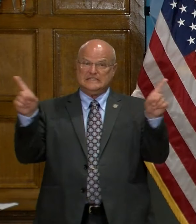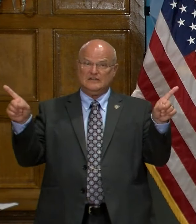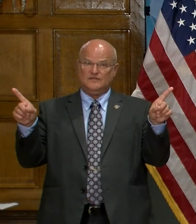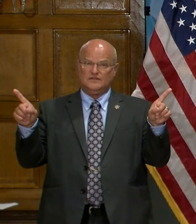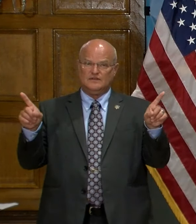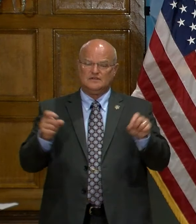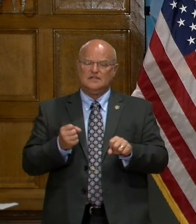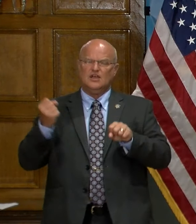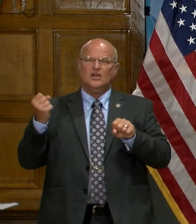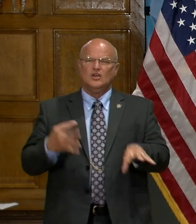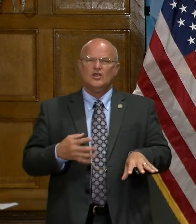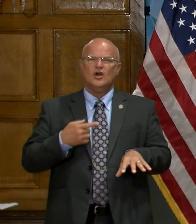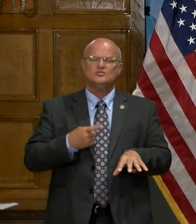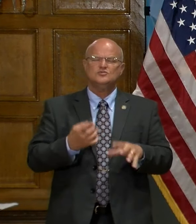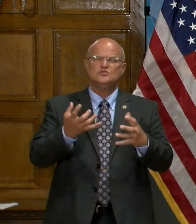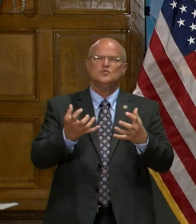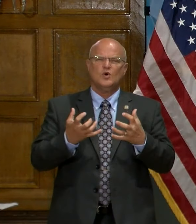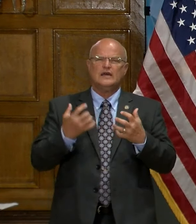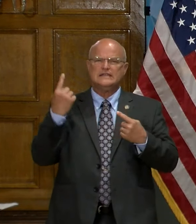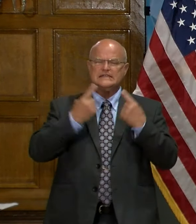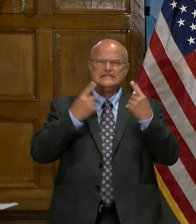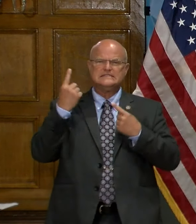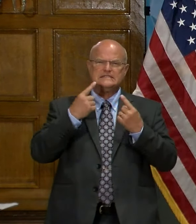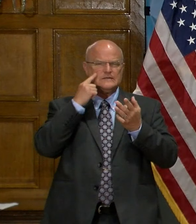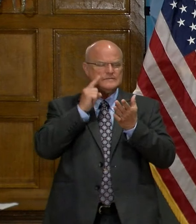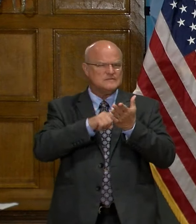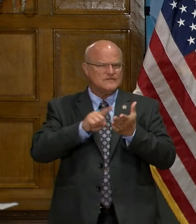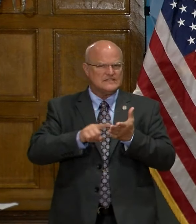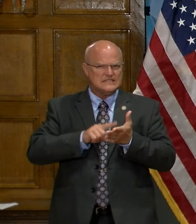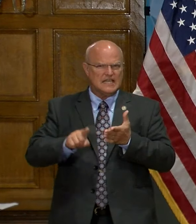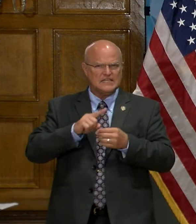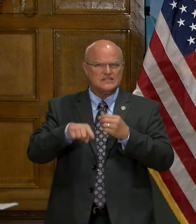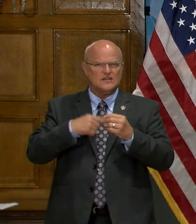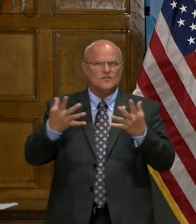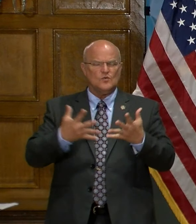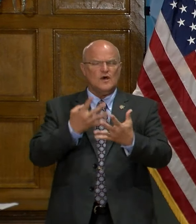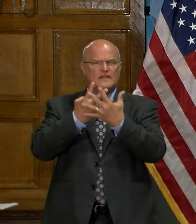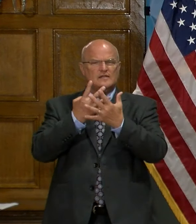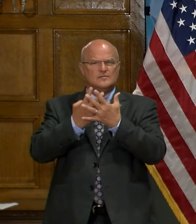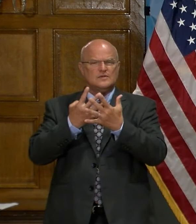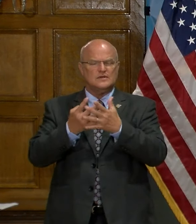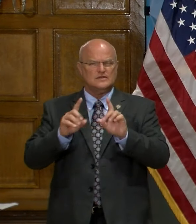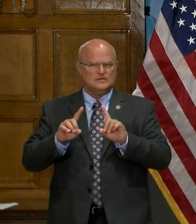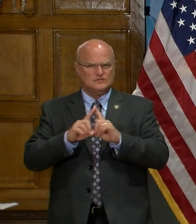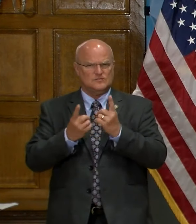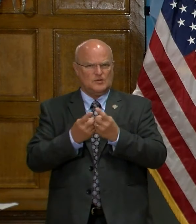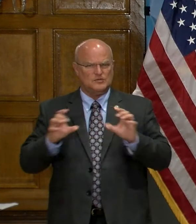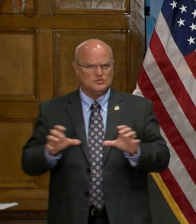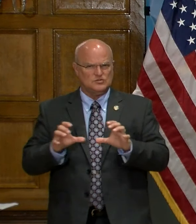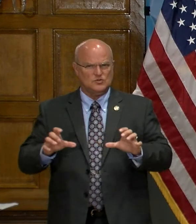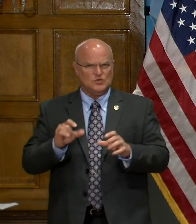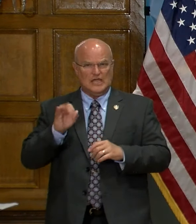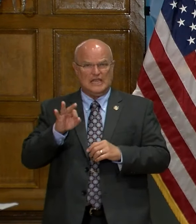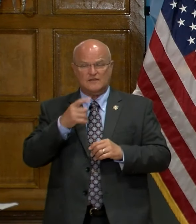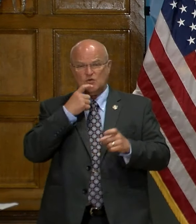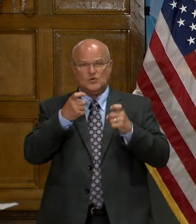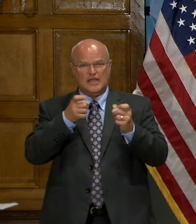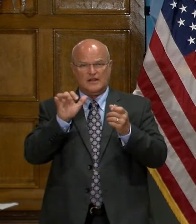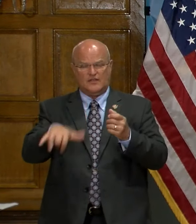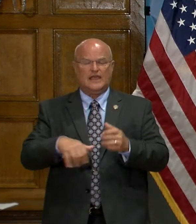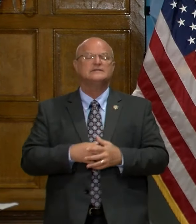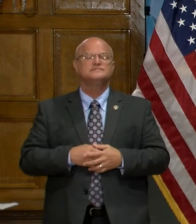it cause you to want to consider an investigation of what the Corrections Department was doing, and if so, who would handle